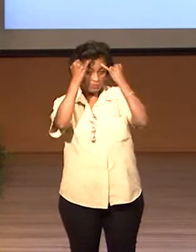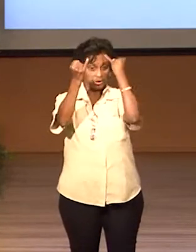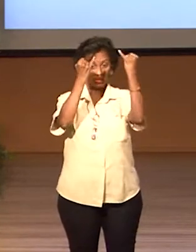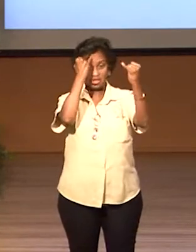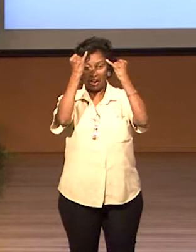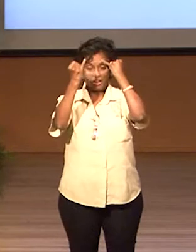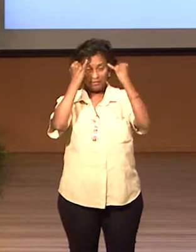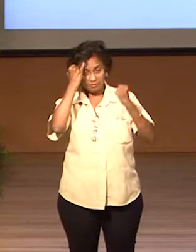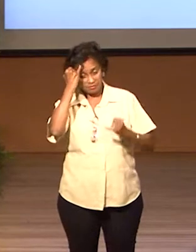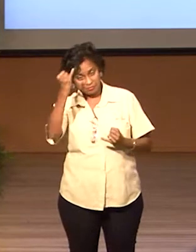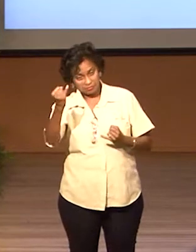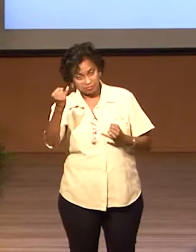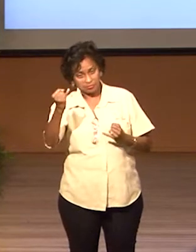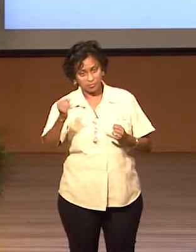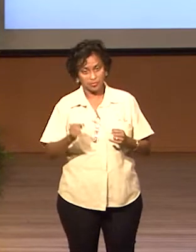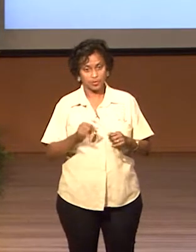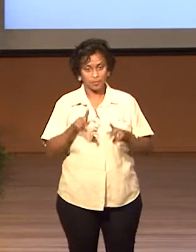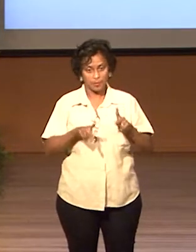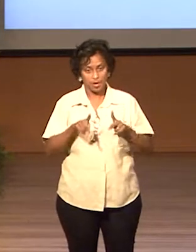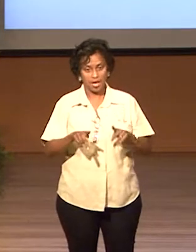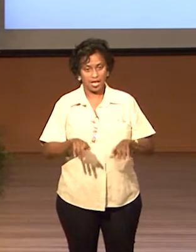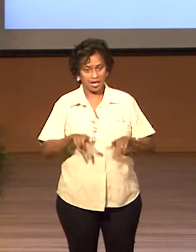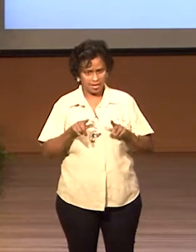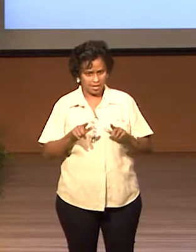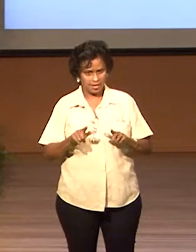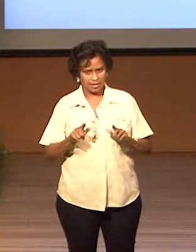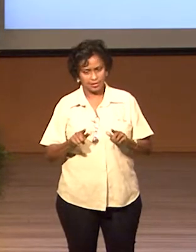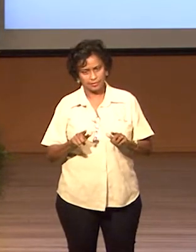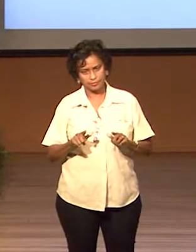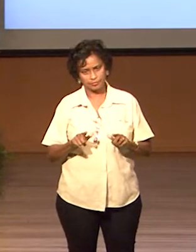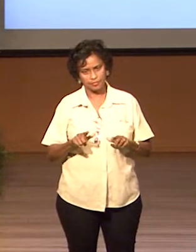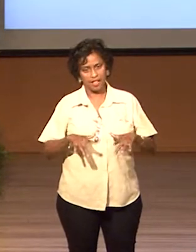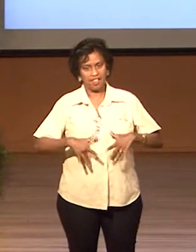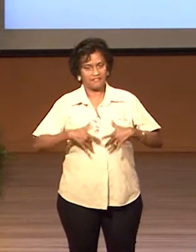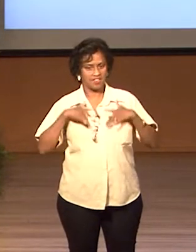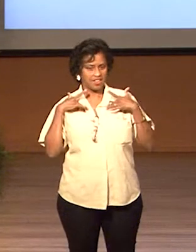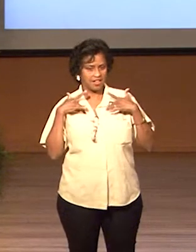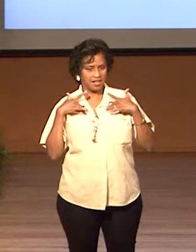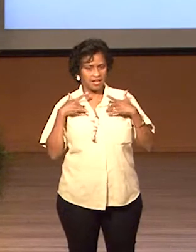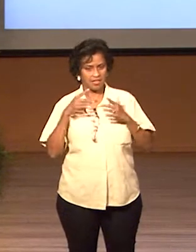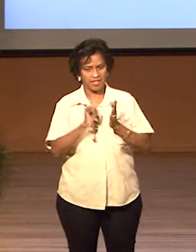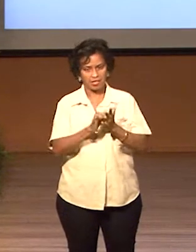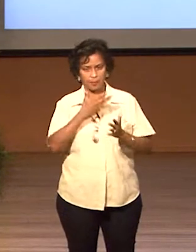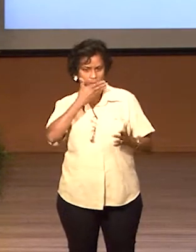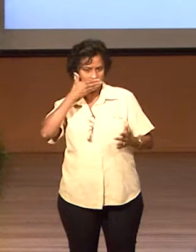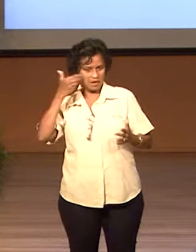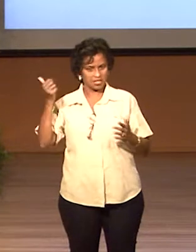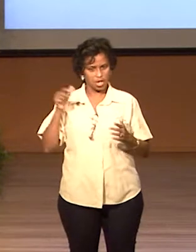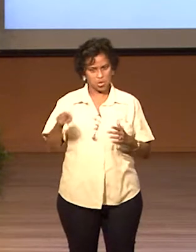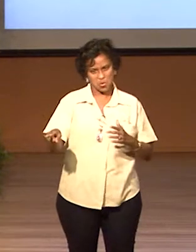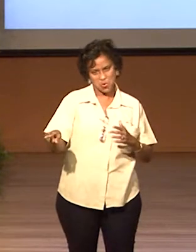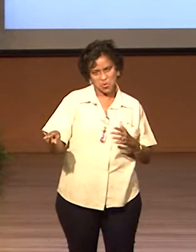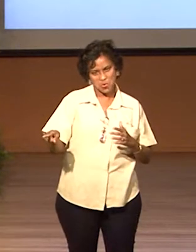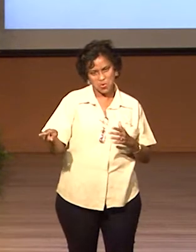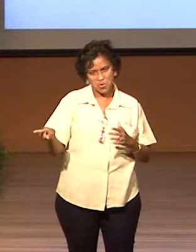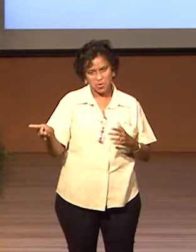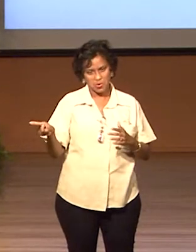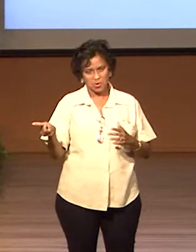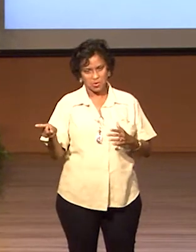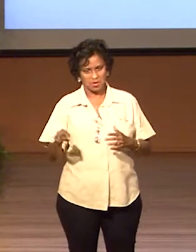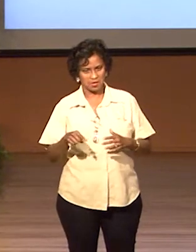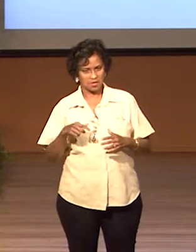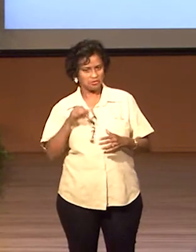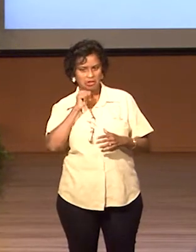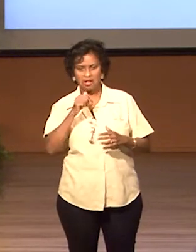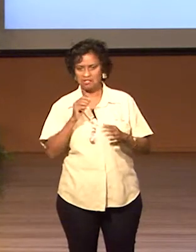need to move around in the world and behave as if we are normal, because if we